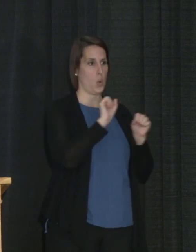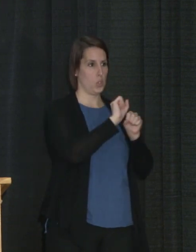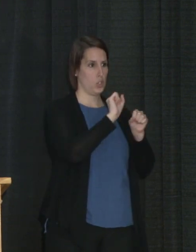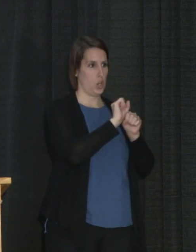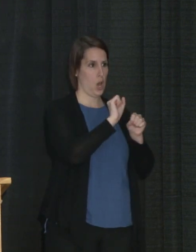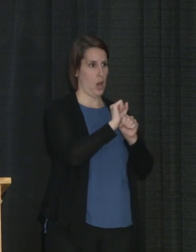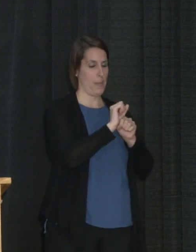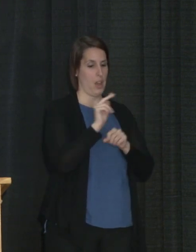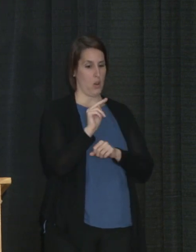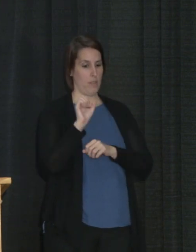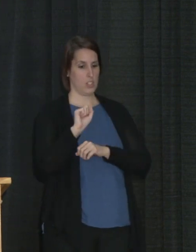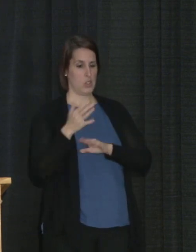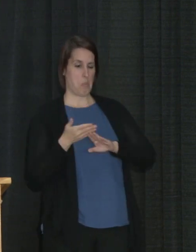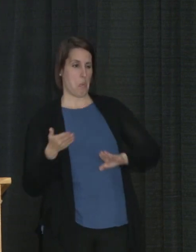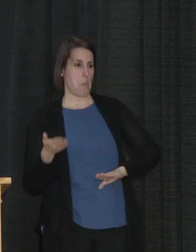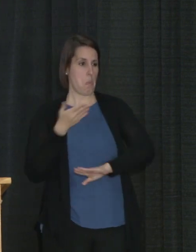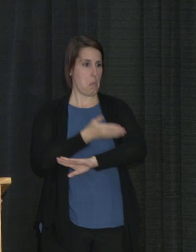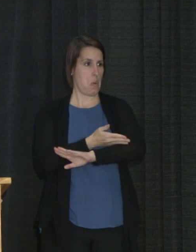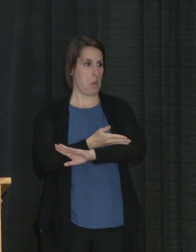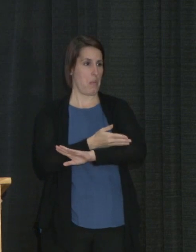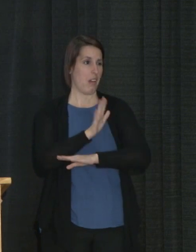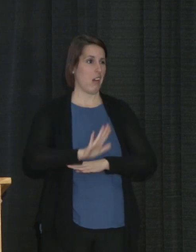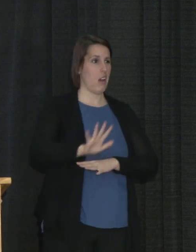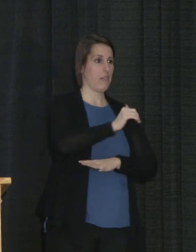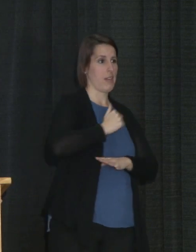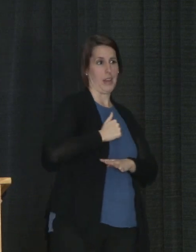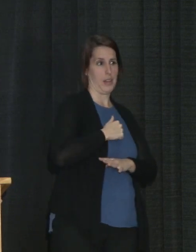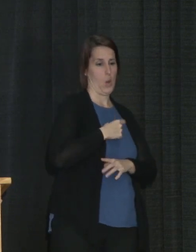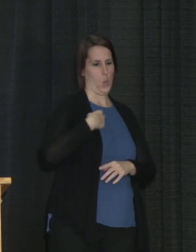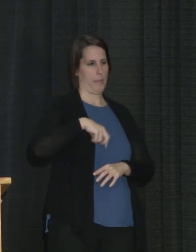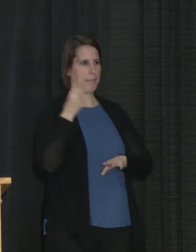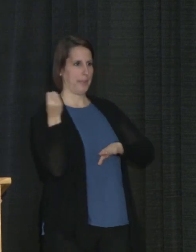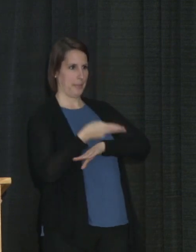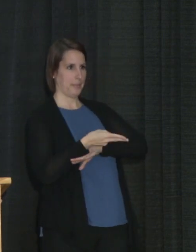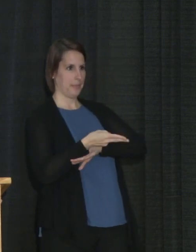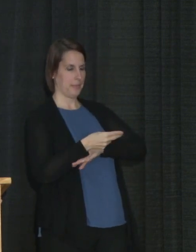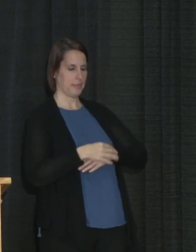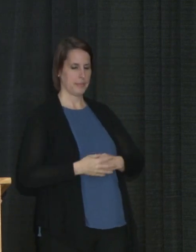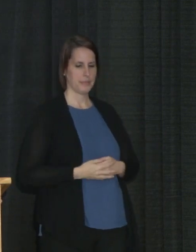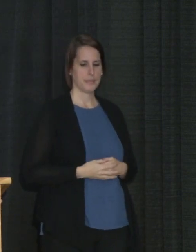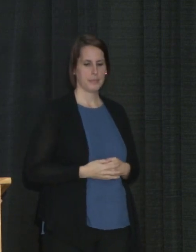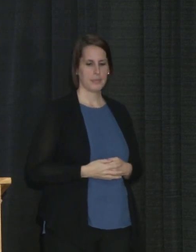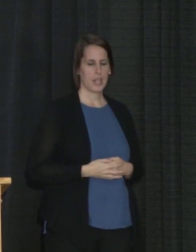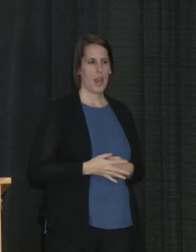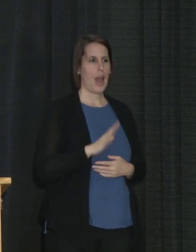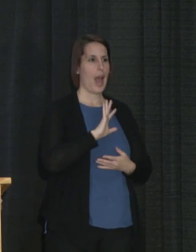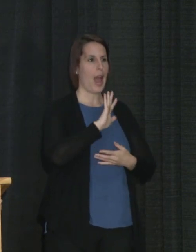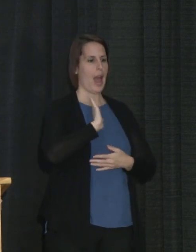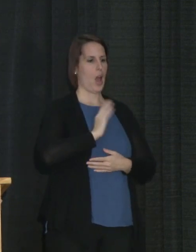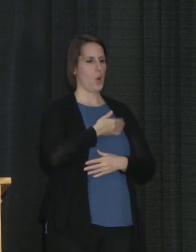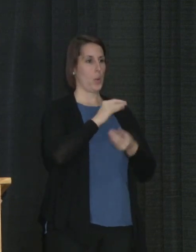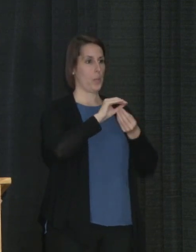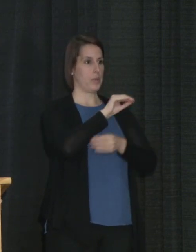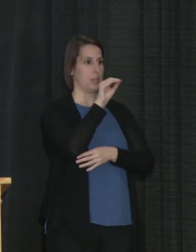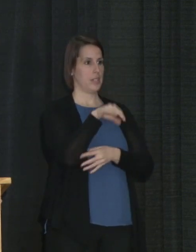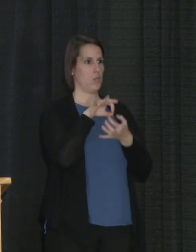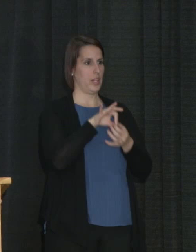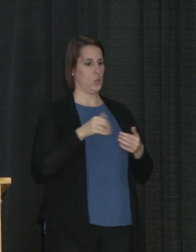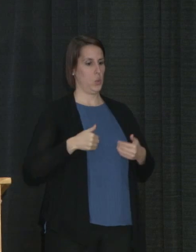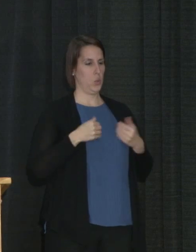any other province in the country in 2015? We now have the lowest youth unemployment in Atlantic